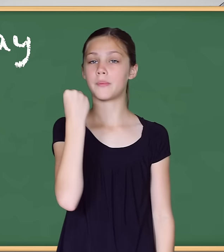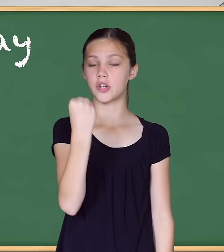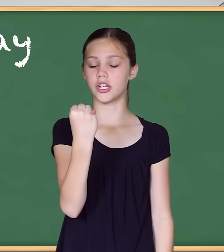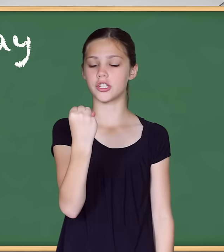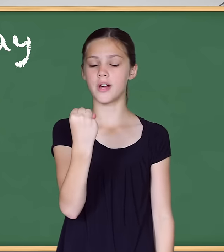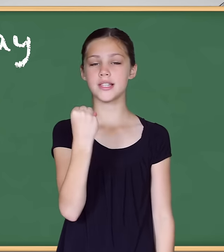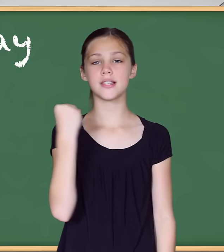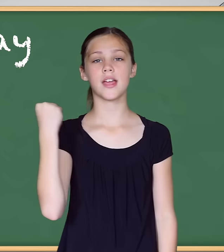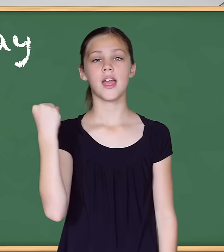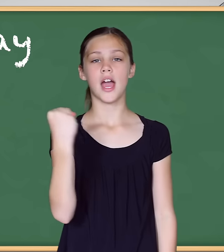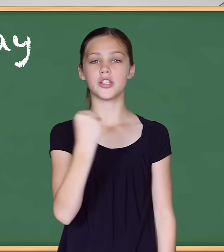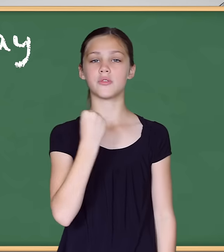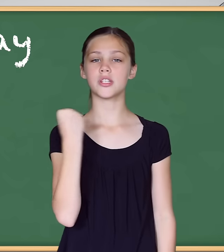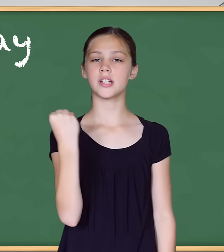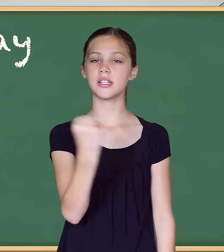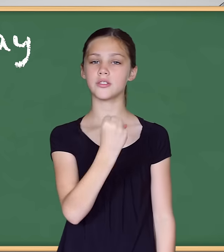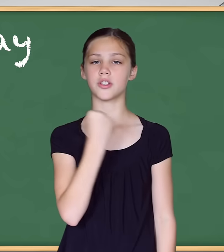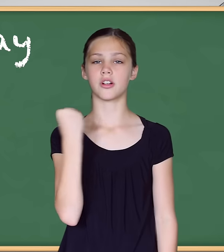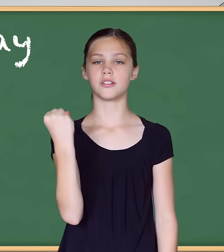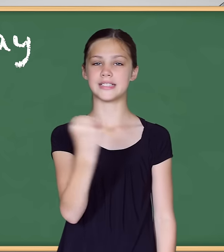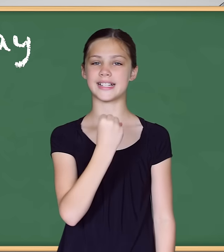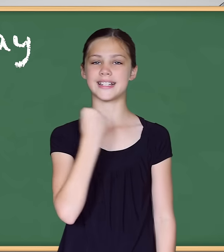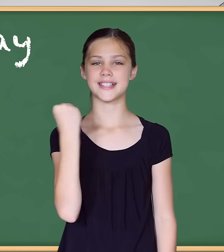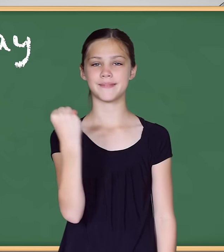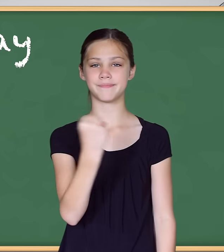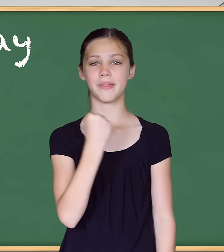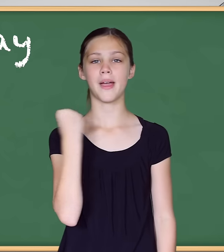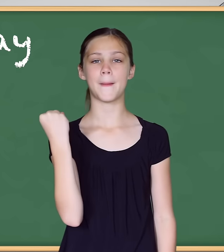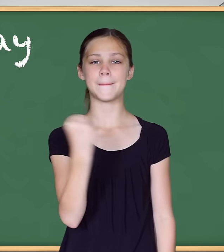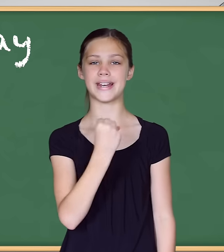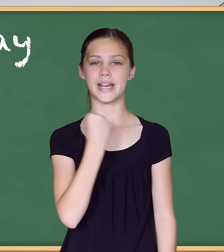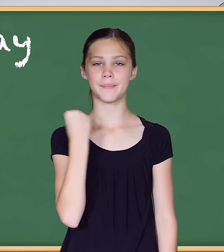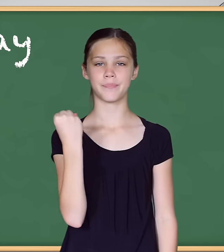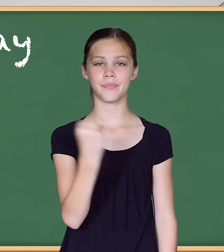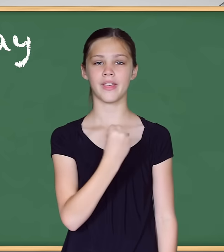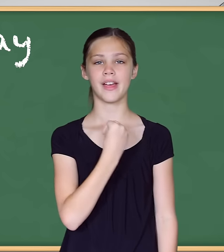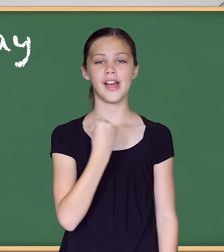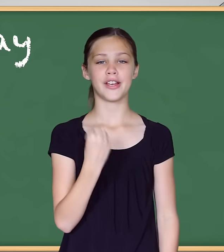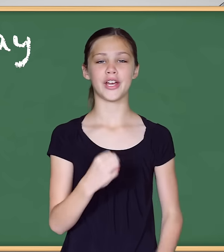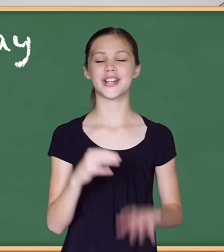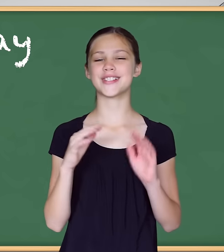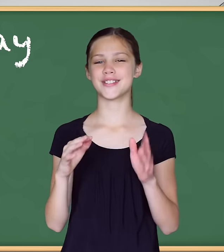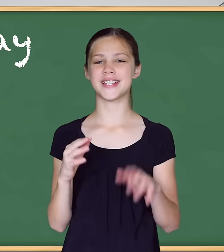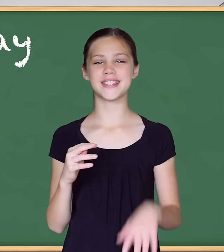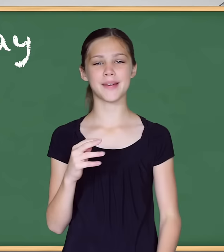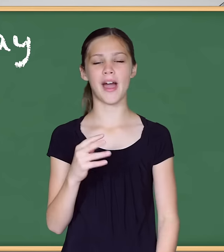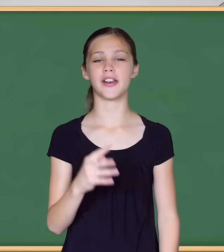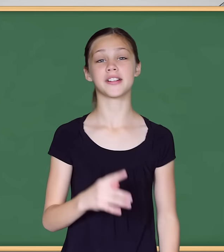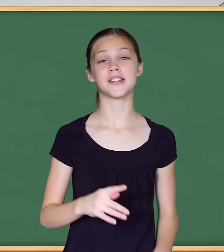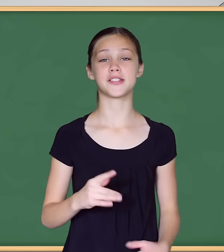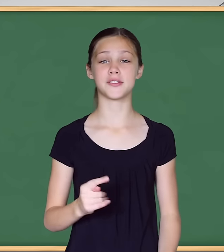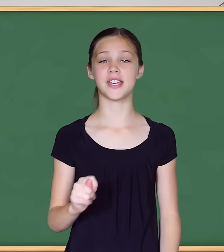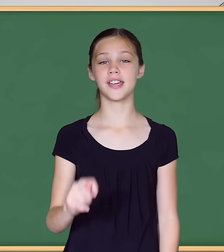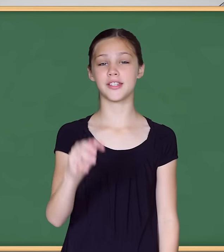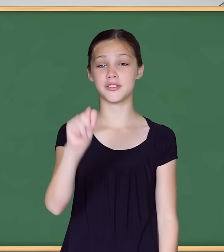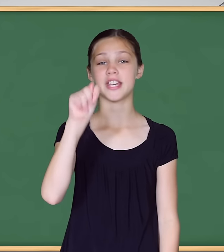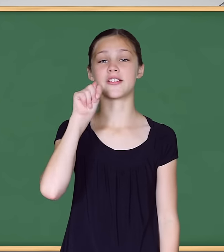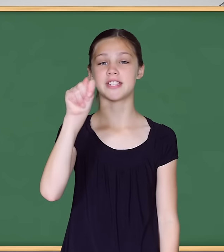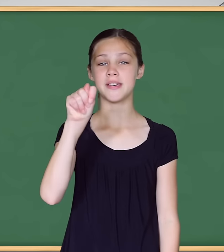turn it to us and do just a little circle like this, Monday. Now you're going to start sensing a pattern because Tuesday you take your T,